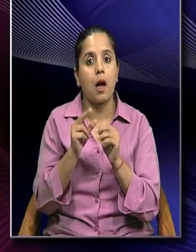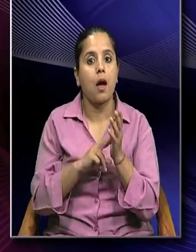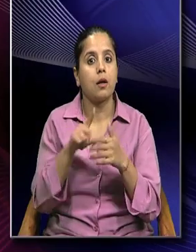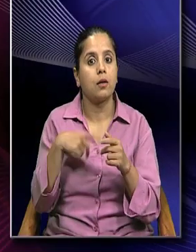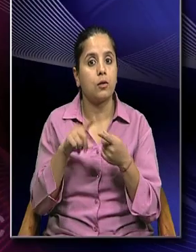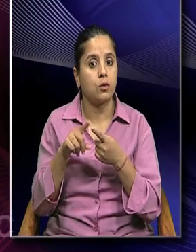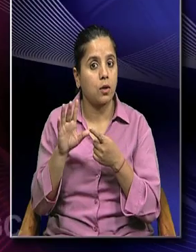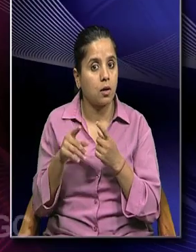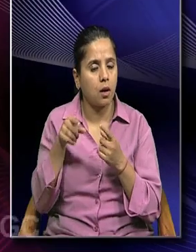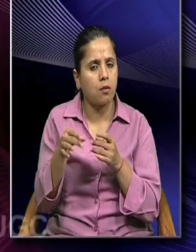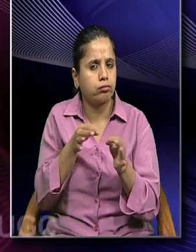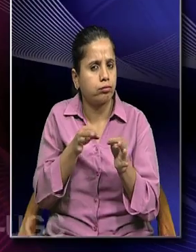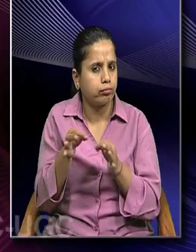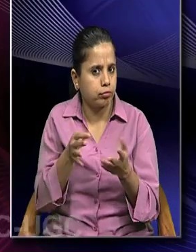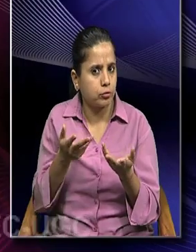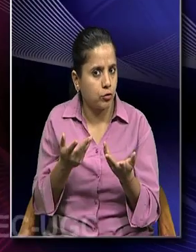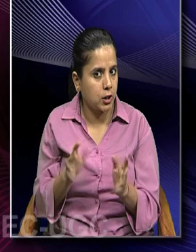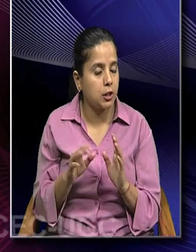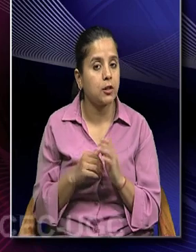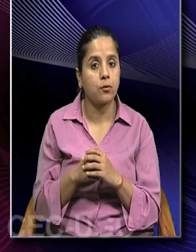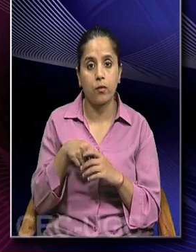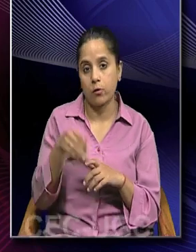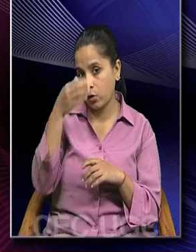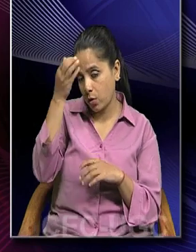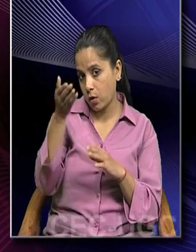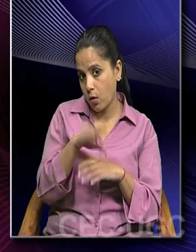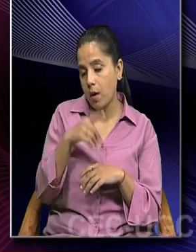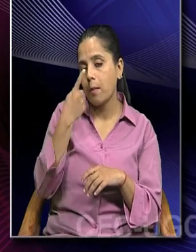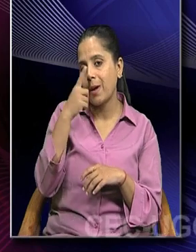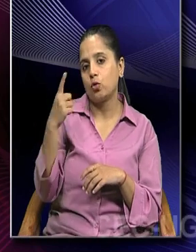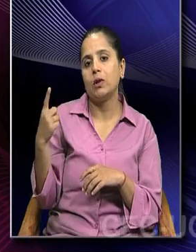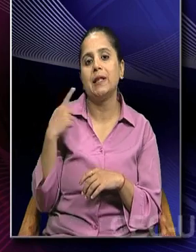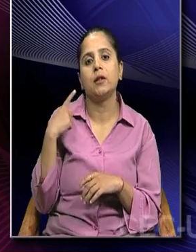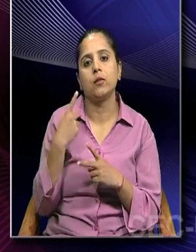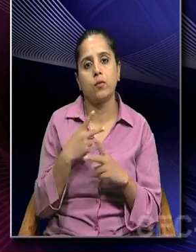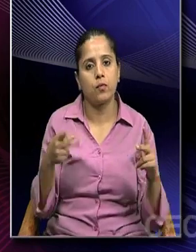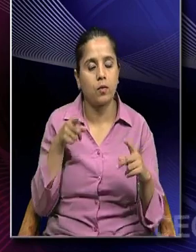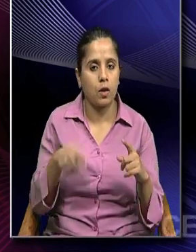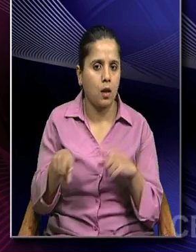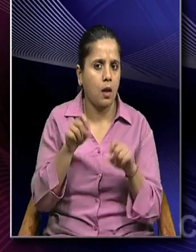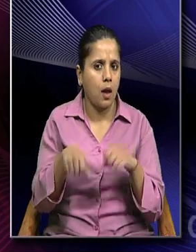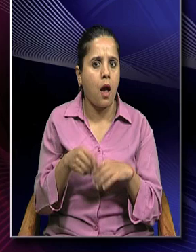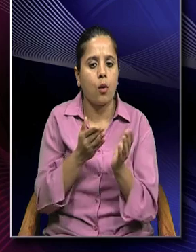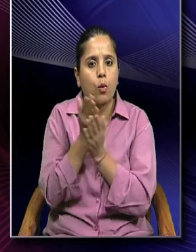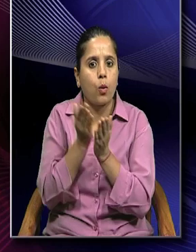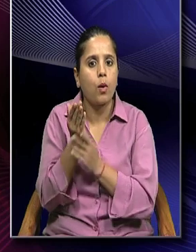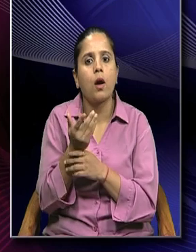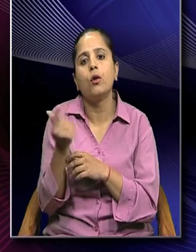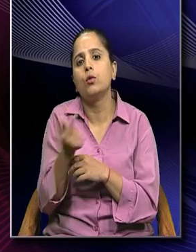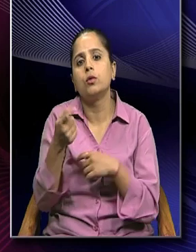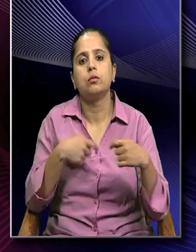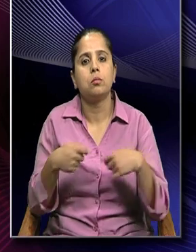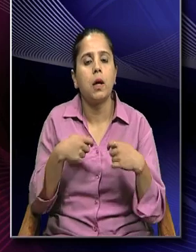actually eloquently explained the concept of mother leadership and the way it can be used in business